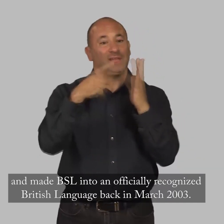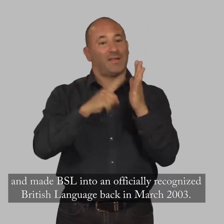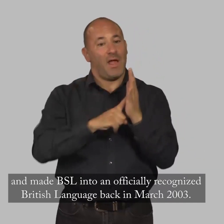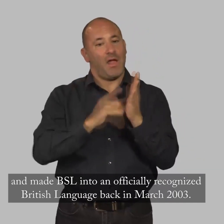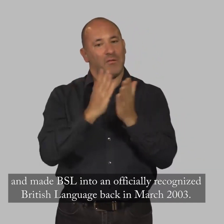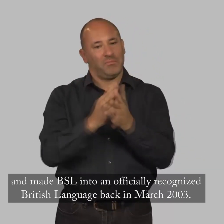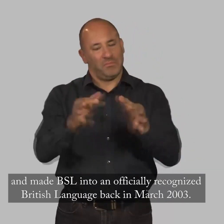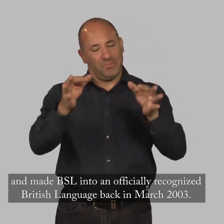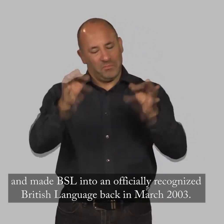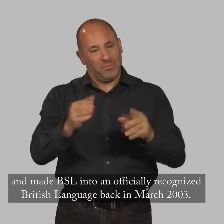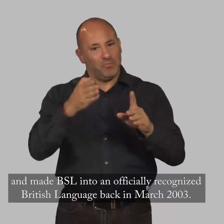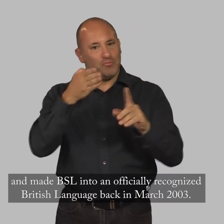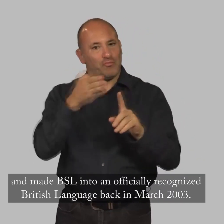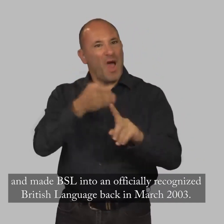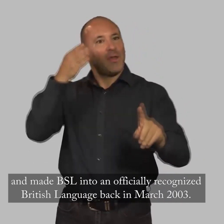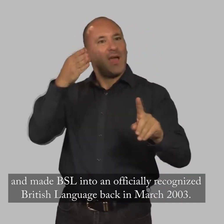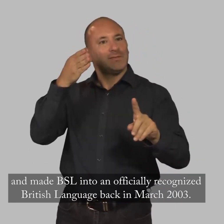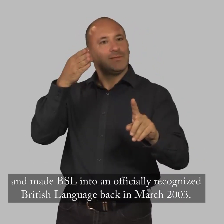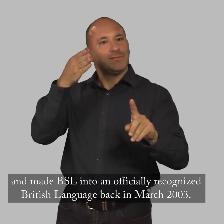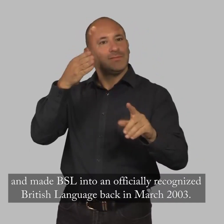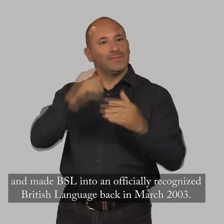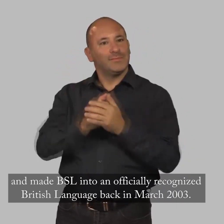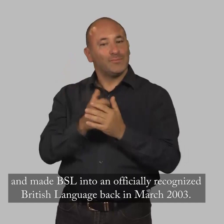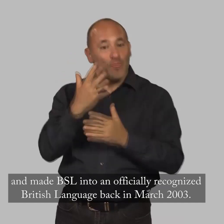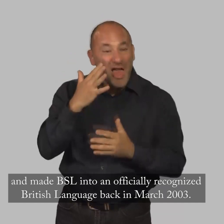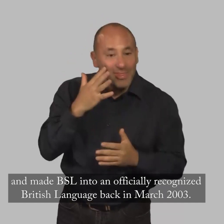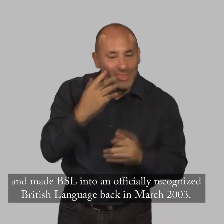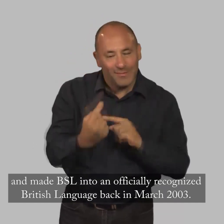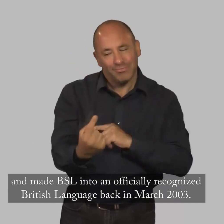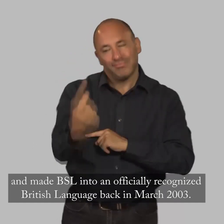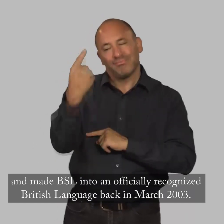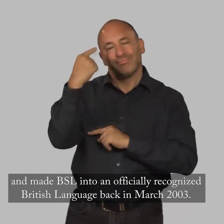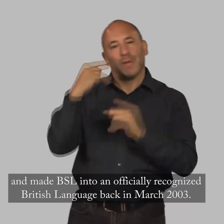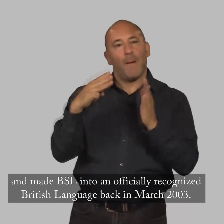officially recognised British language back in March 2003.